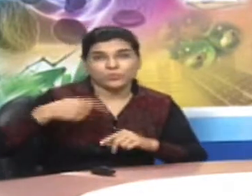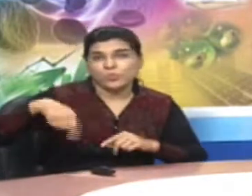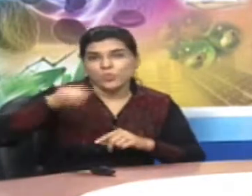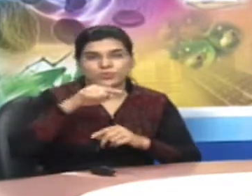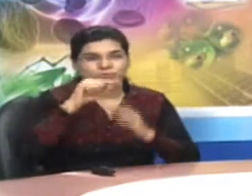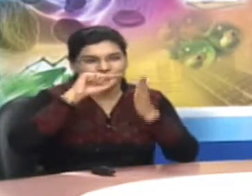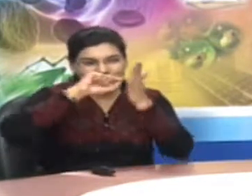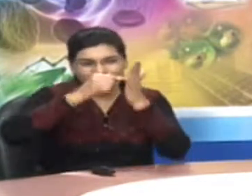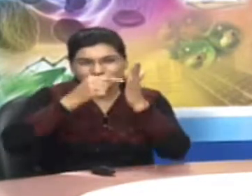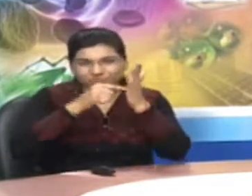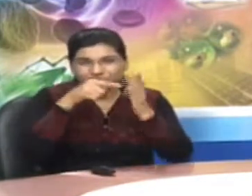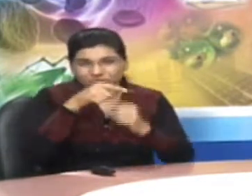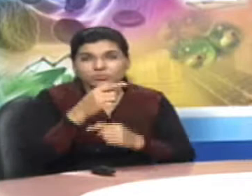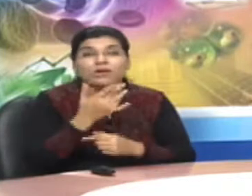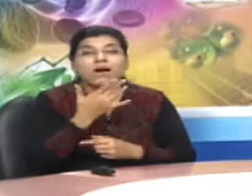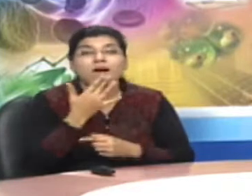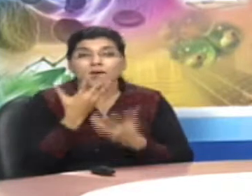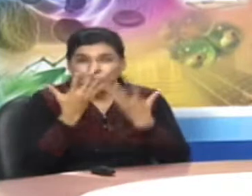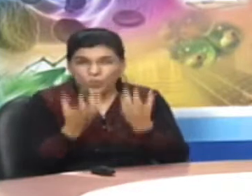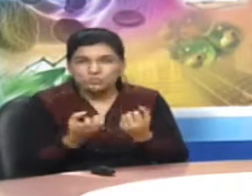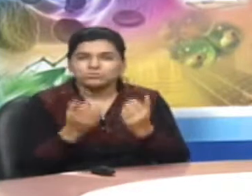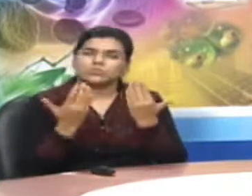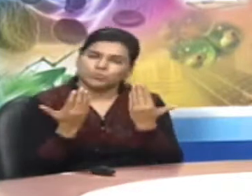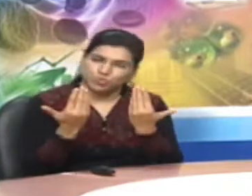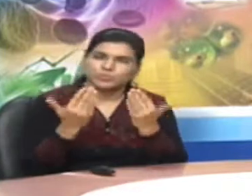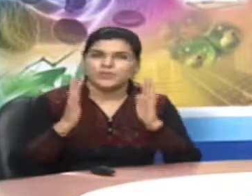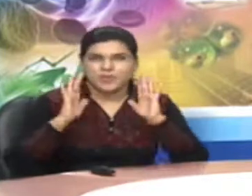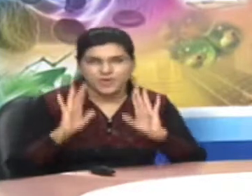You can also change the color of the bullets